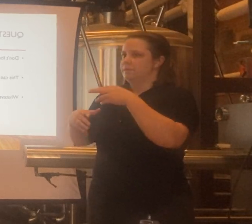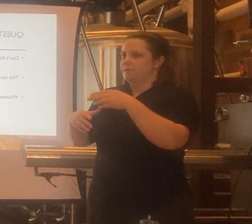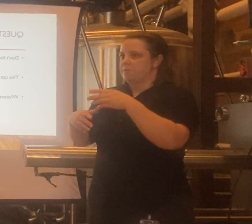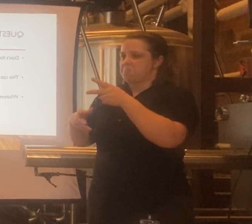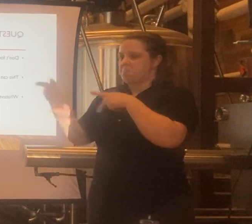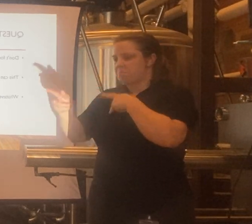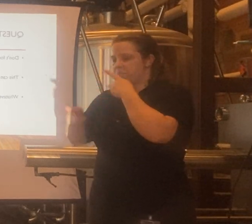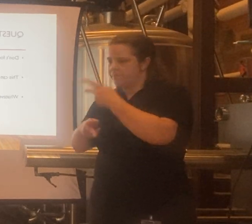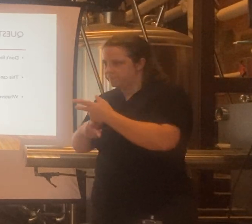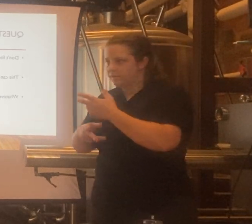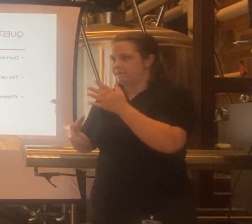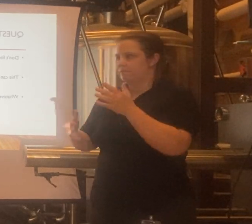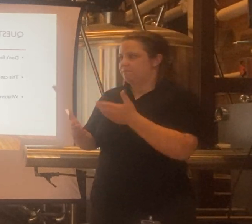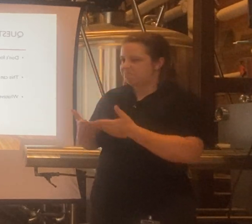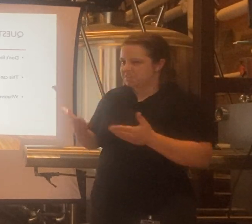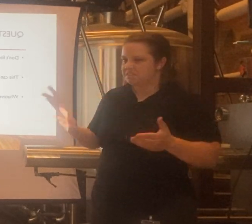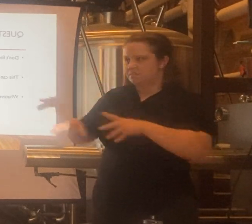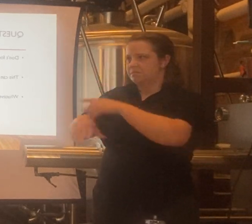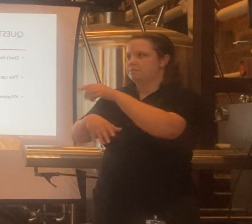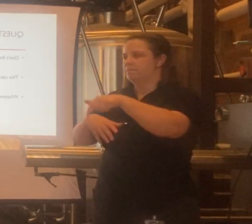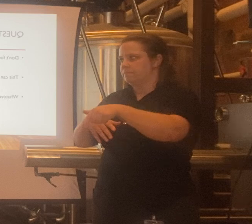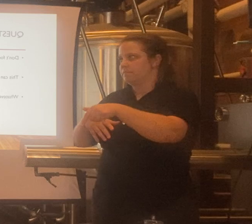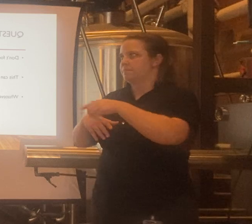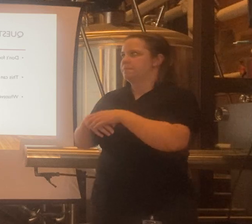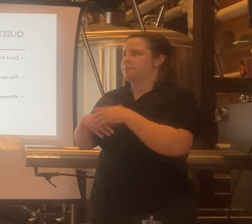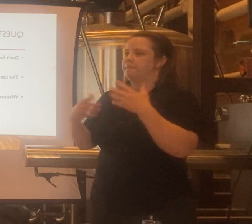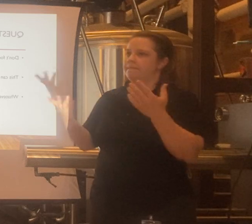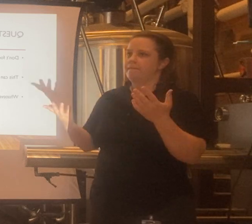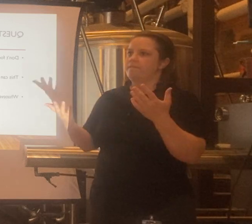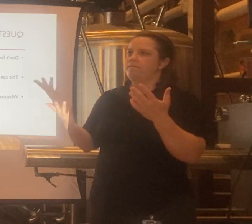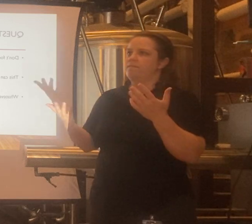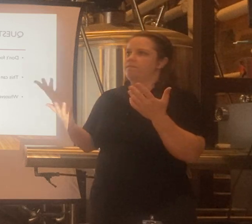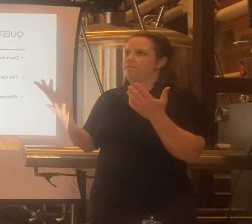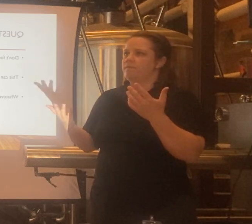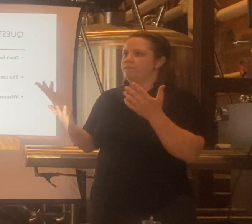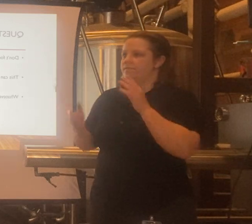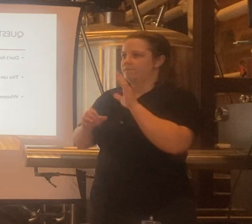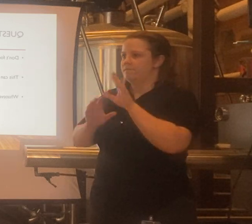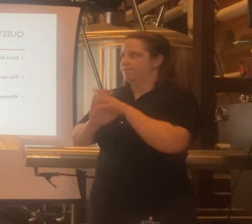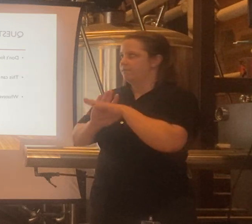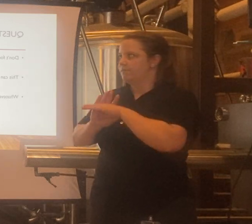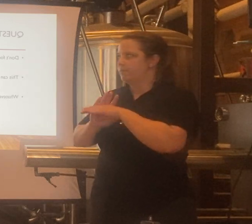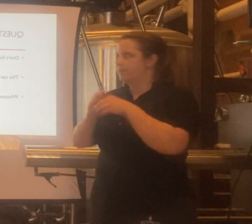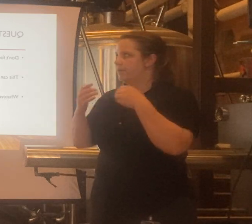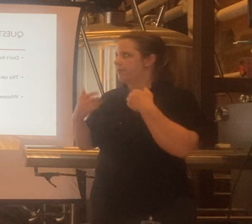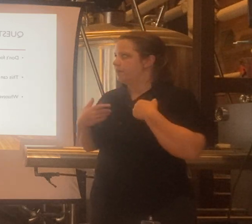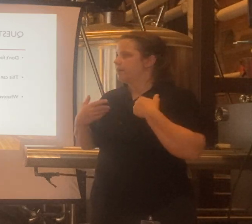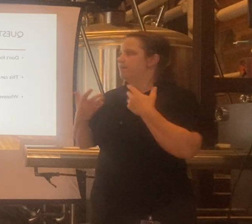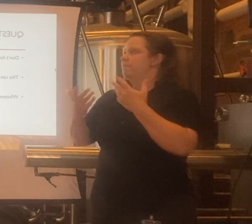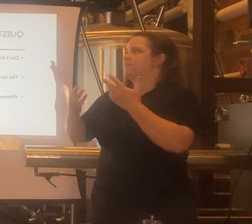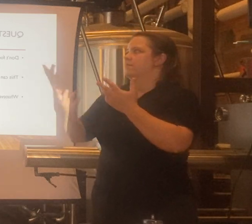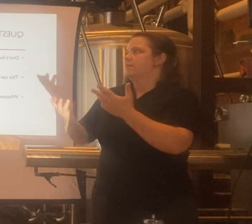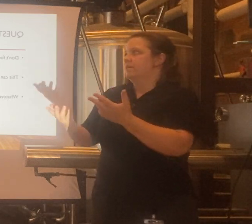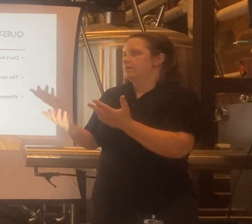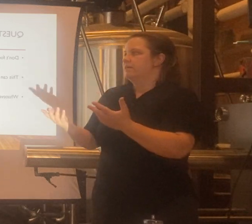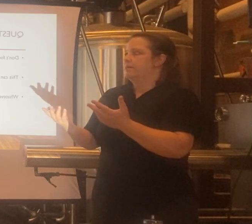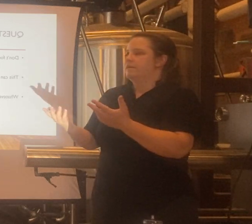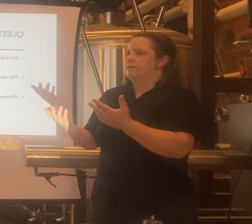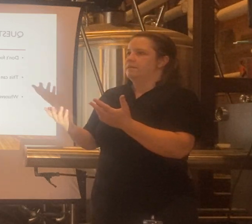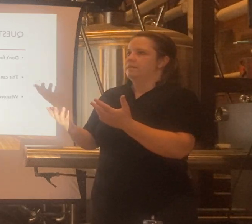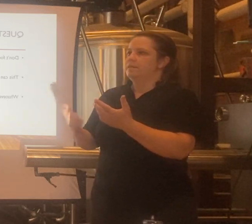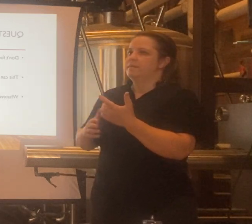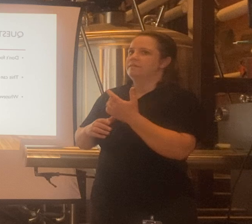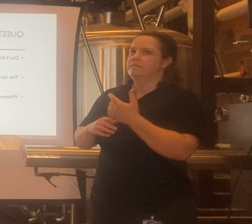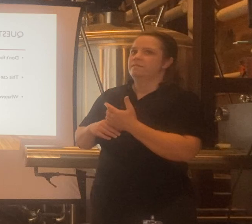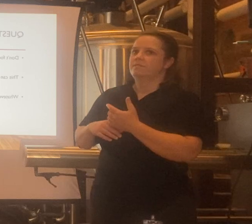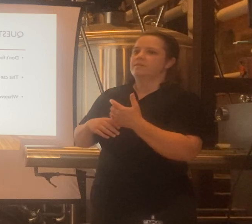so I'll have pictures of the funny solar panels and battery, and I'll have a video to show people this makes no sense. And the Raspberry Pi, we all in our industry know what Raspberry Pis we